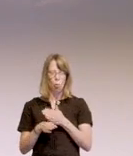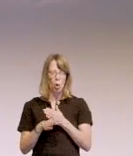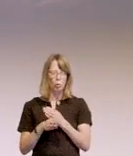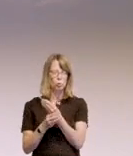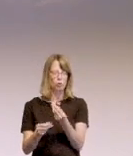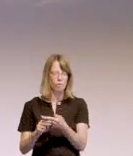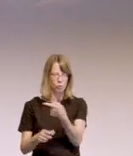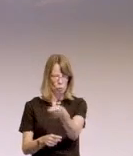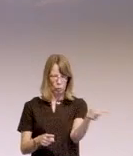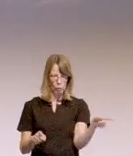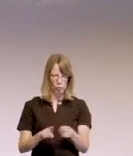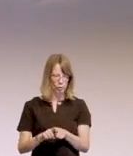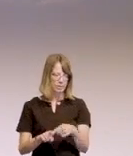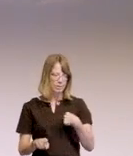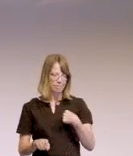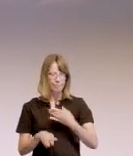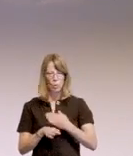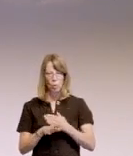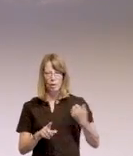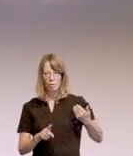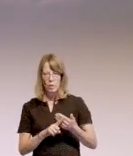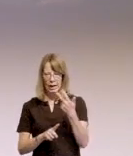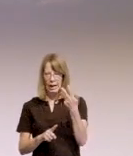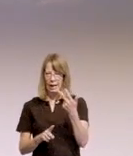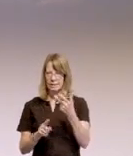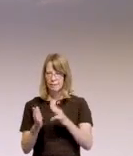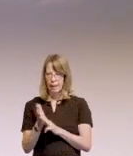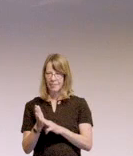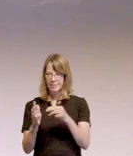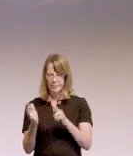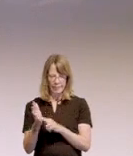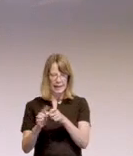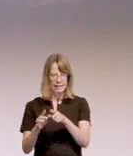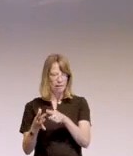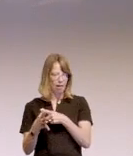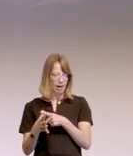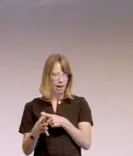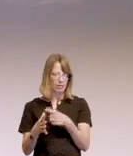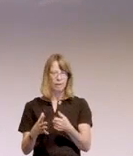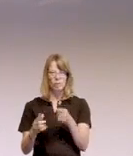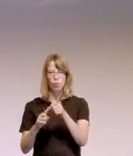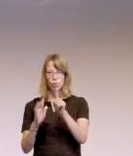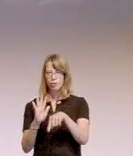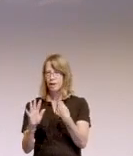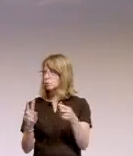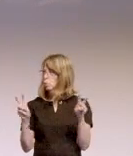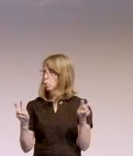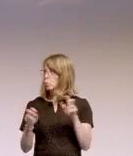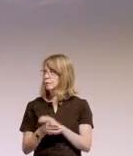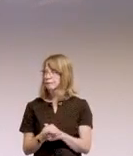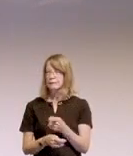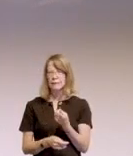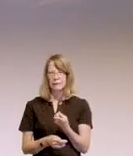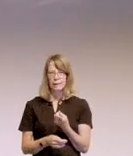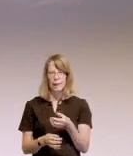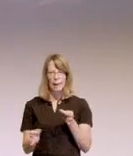So as I mentioned, I've been working with the NDIA for the last 18 months. We were working on a project called